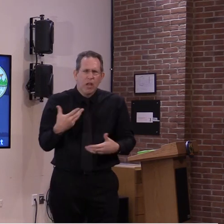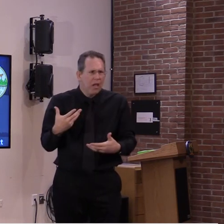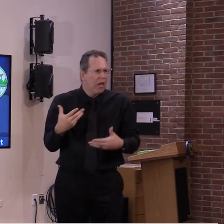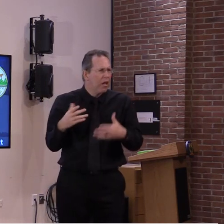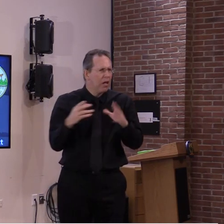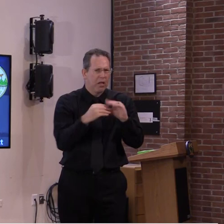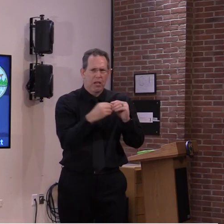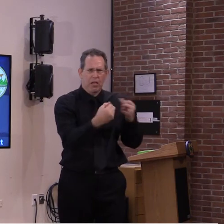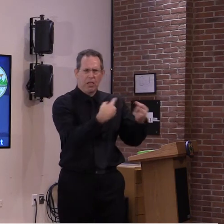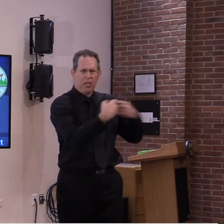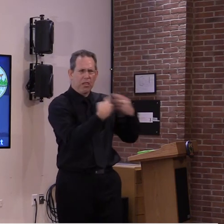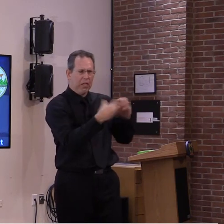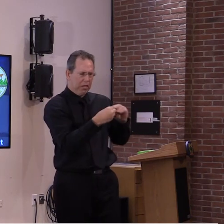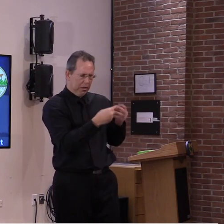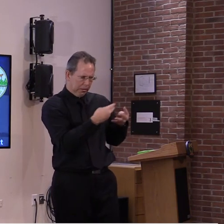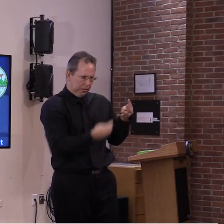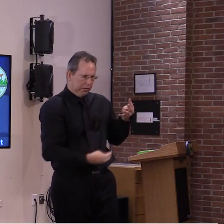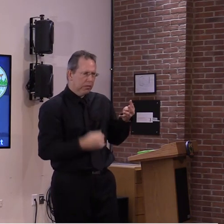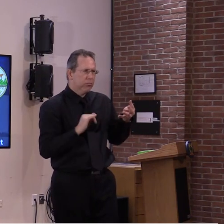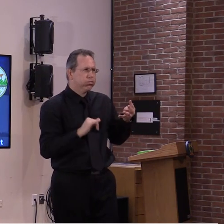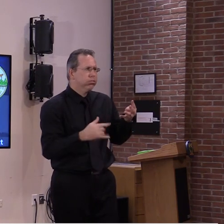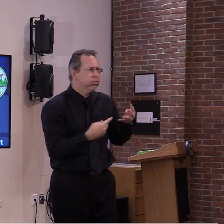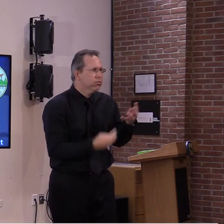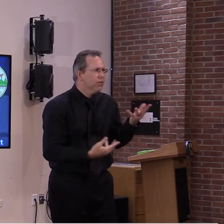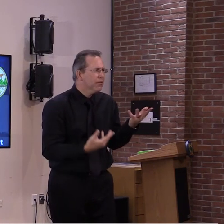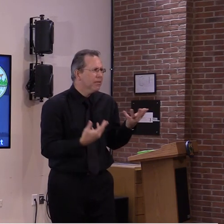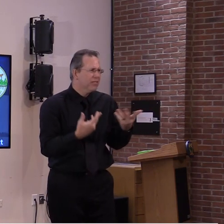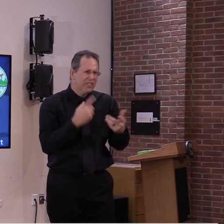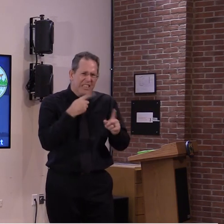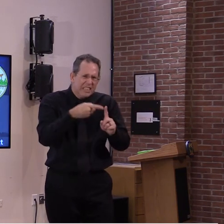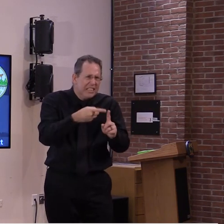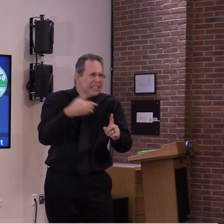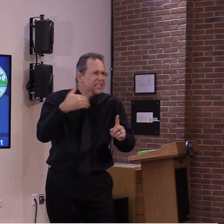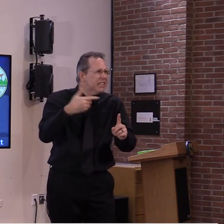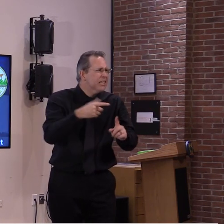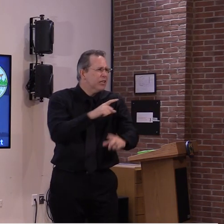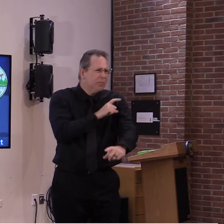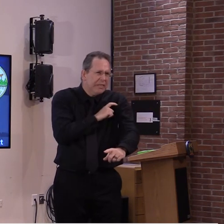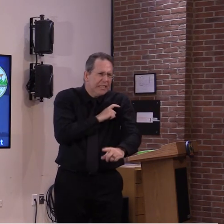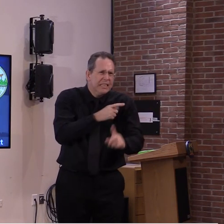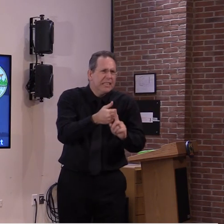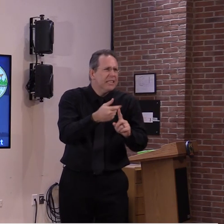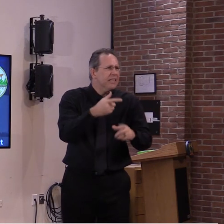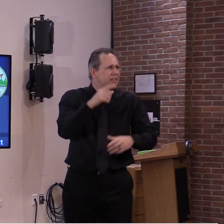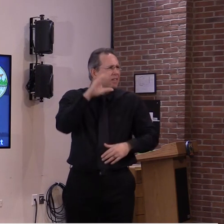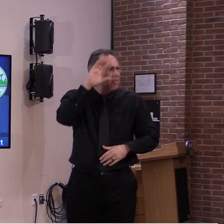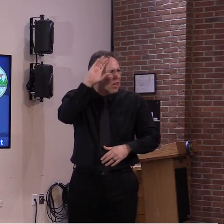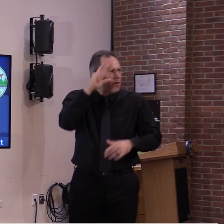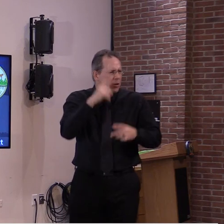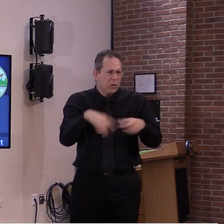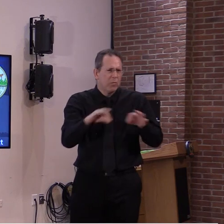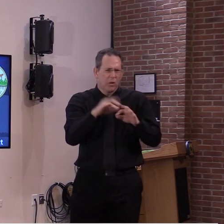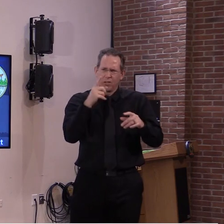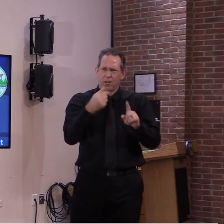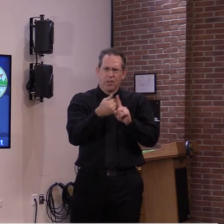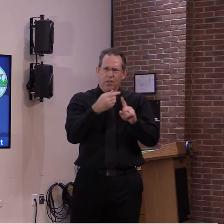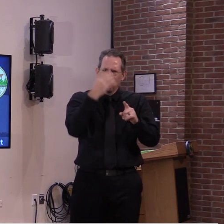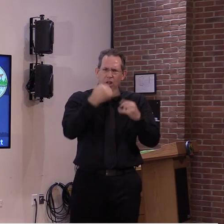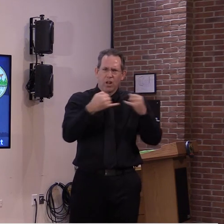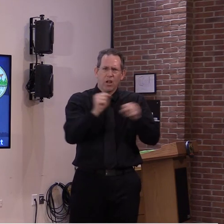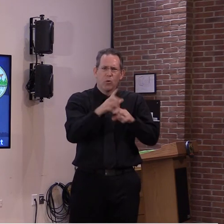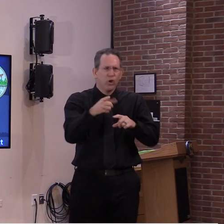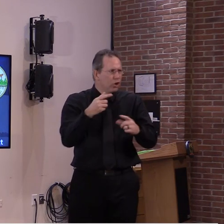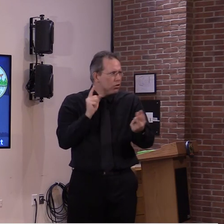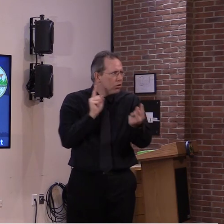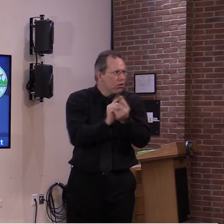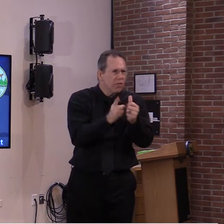and firefighters are on the front lines of emergency calls, including motor vehicle crashes, heart attacks, suicide